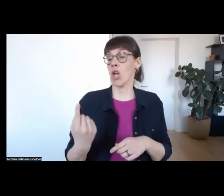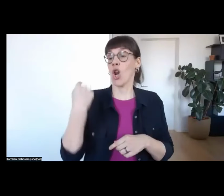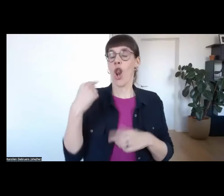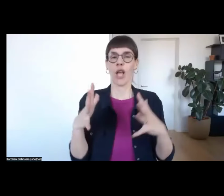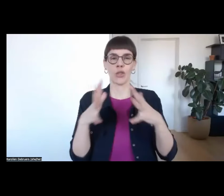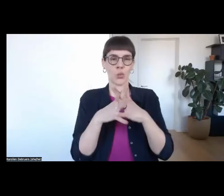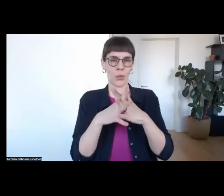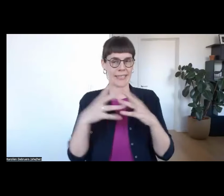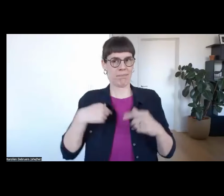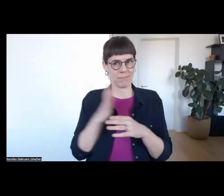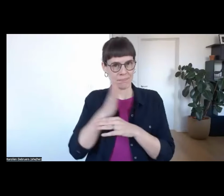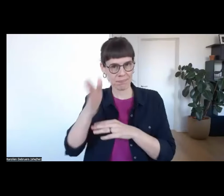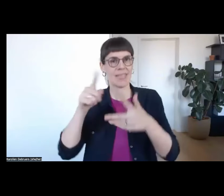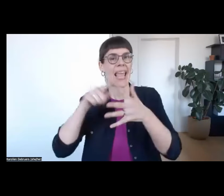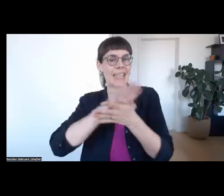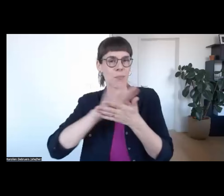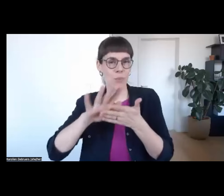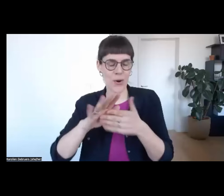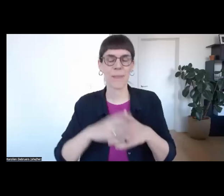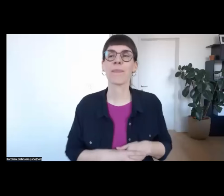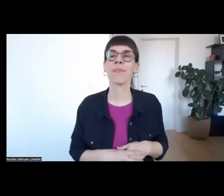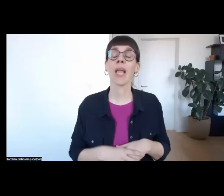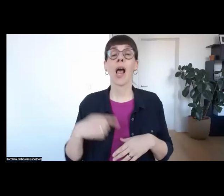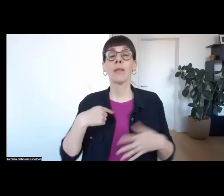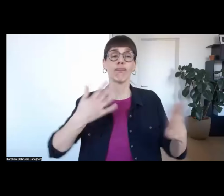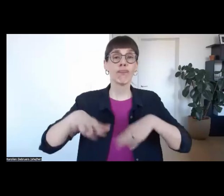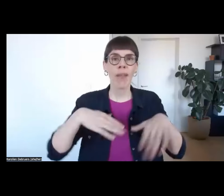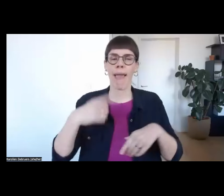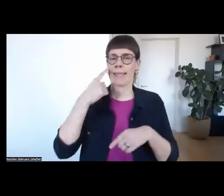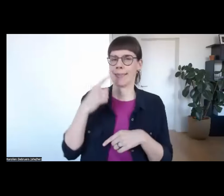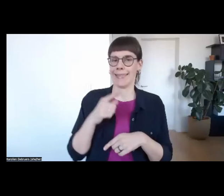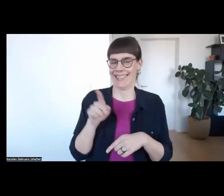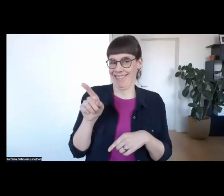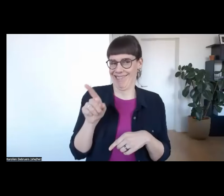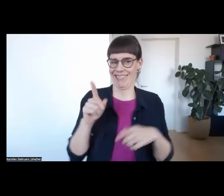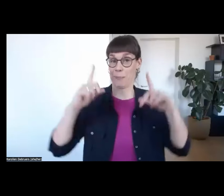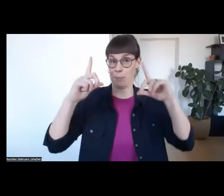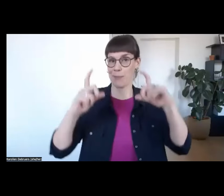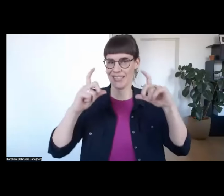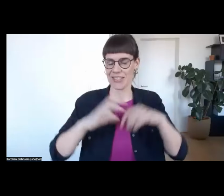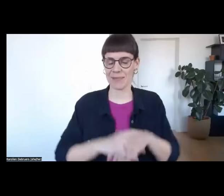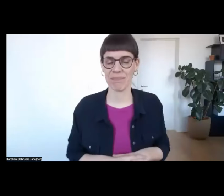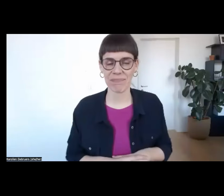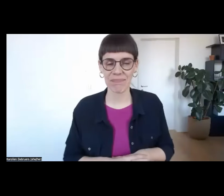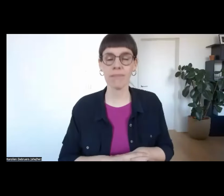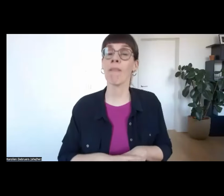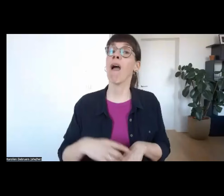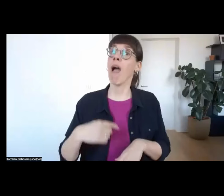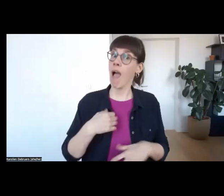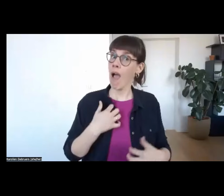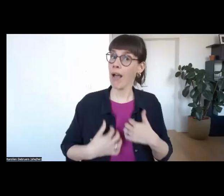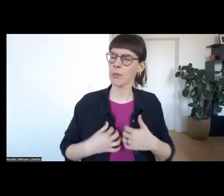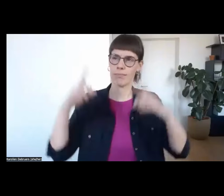Last week, I was in Edinburgh, And in exploring the city, I saw